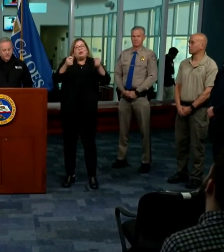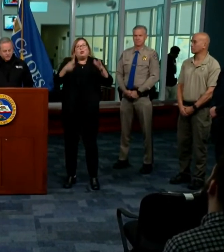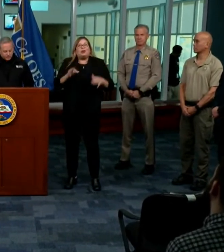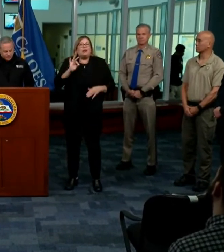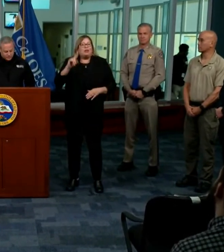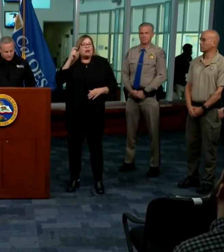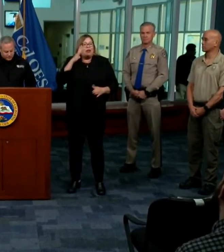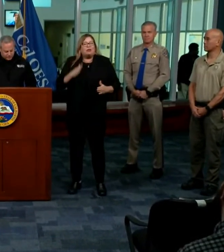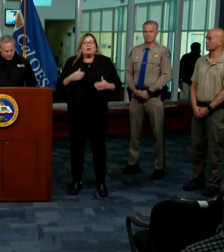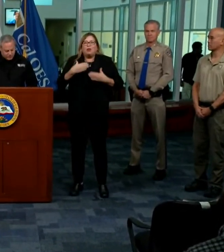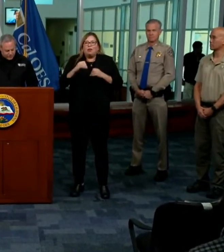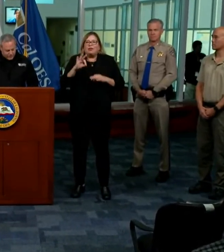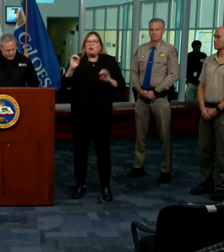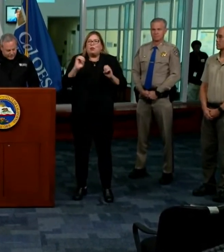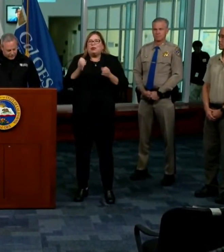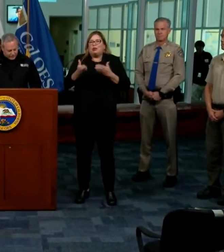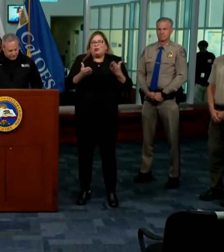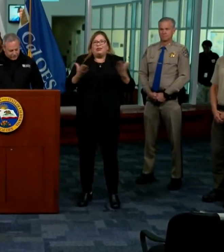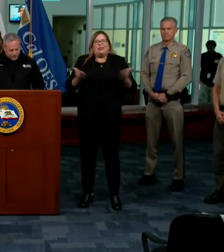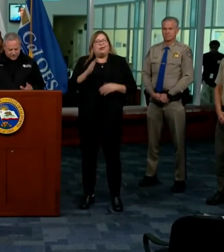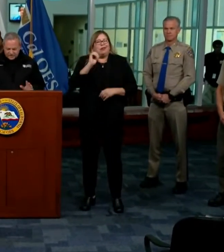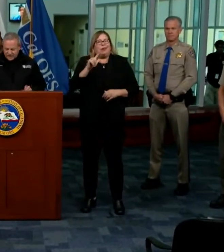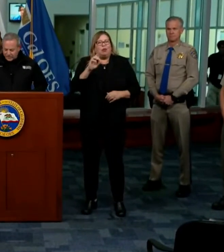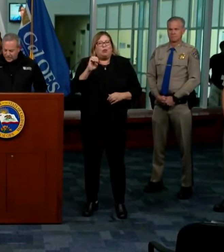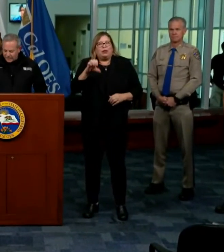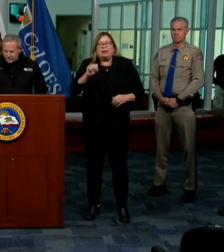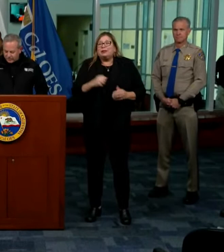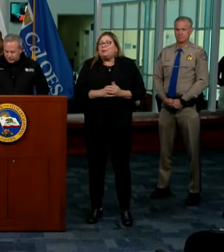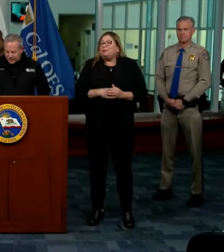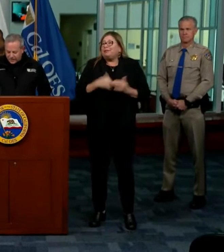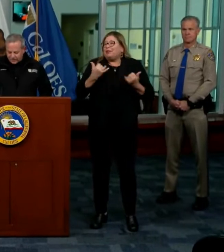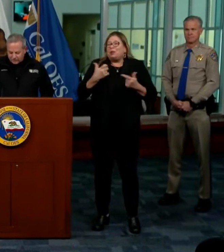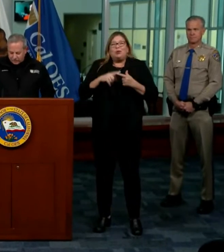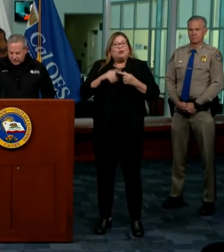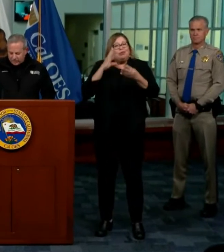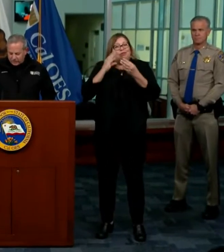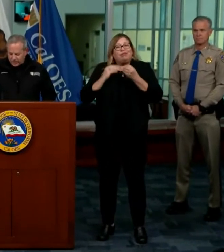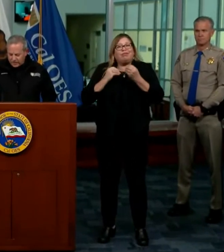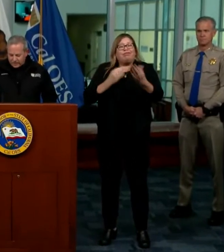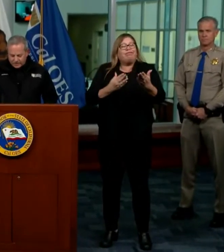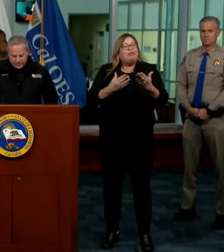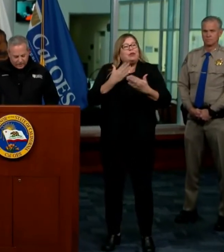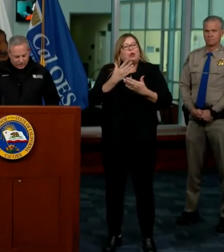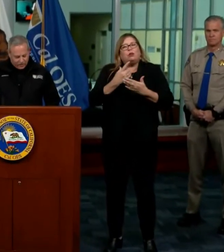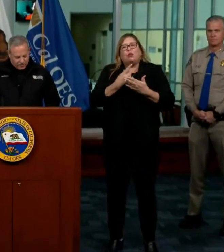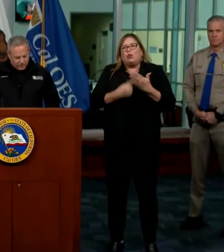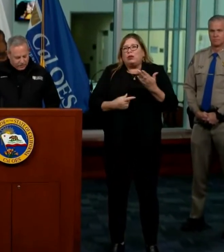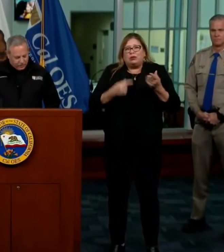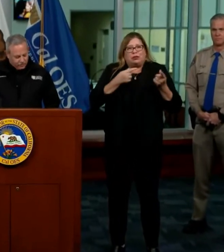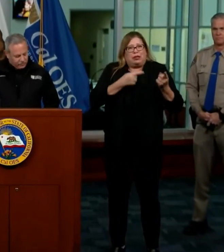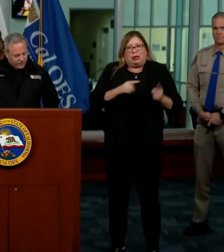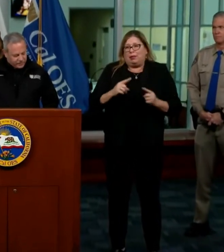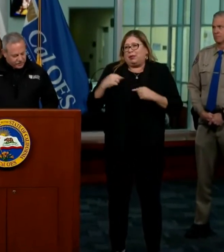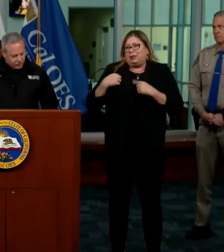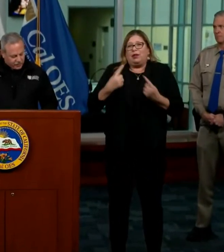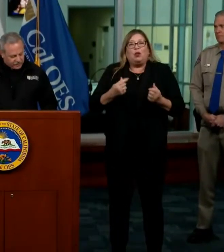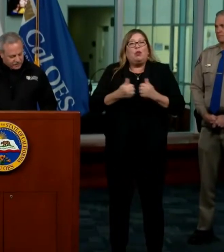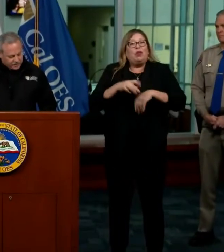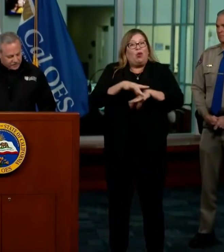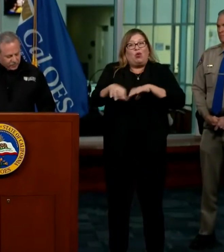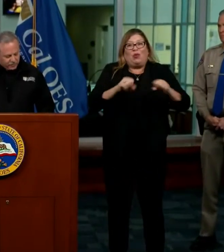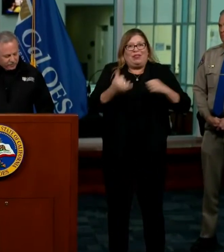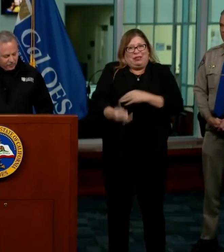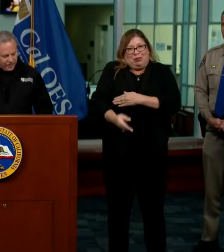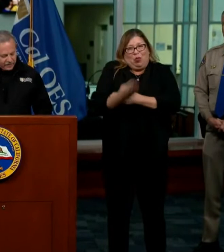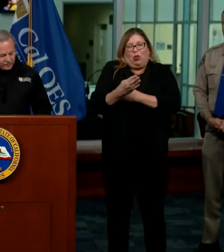of Emergency Services here. And wanted to just take a minute and provide a little bit of an update on the earthquake this morning,